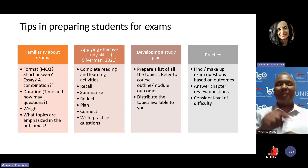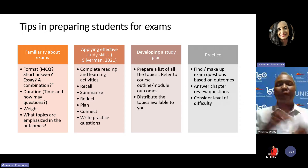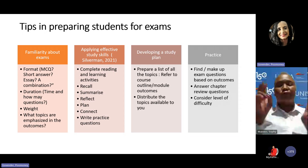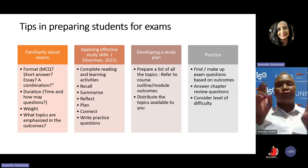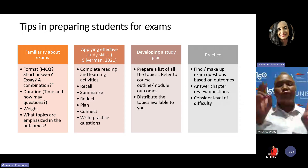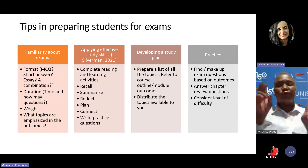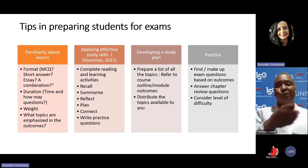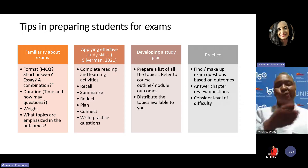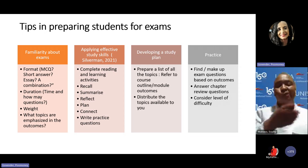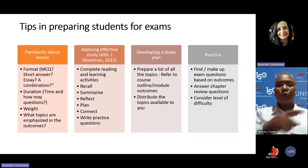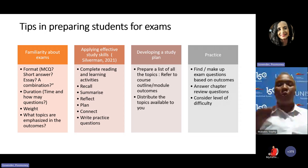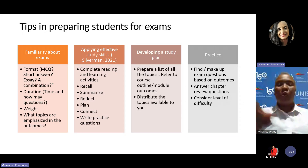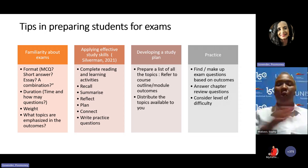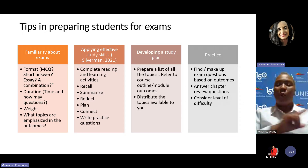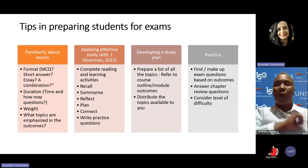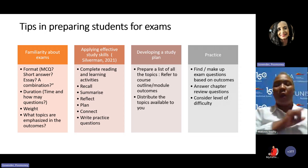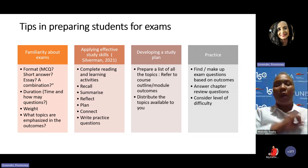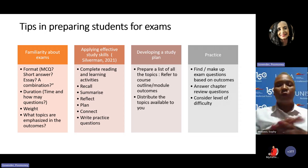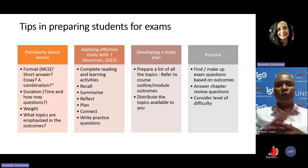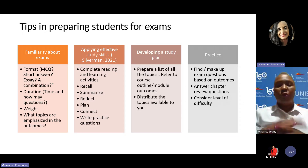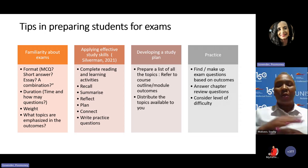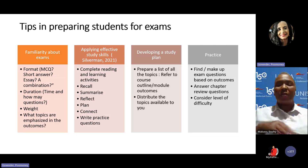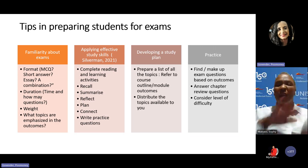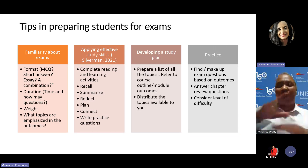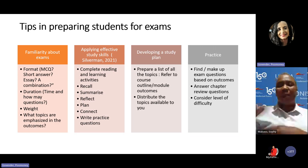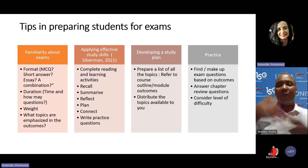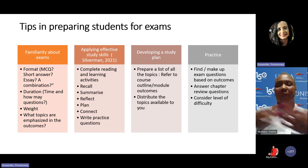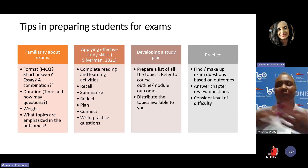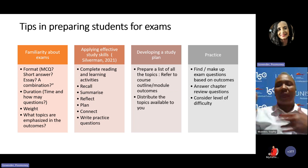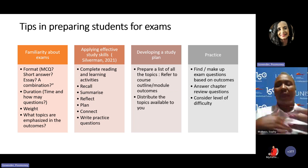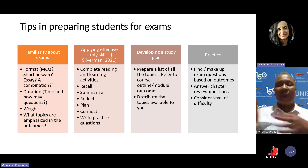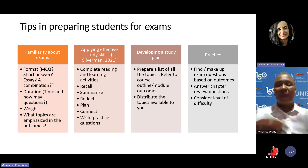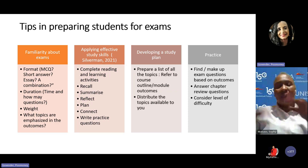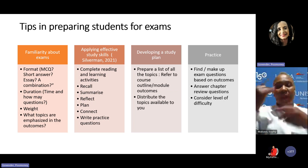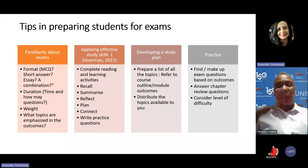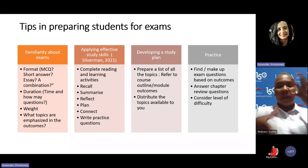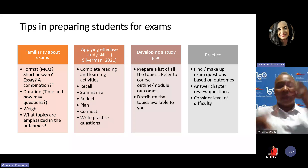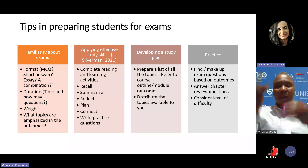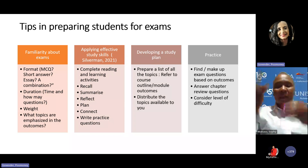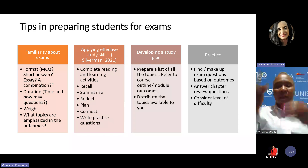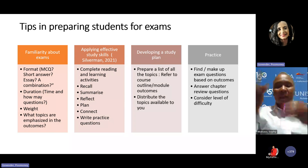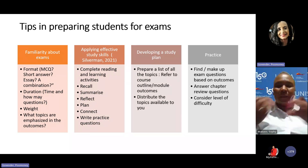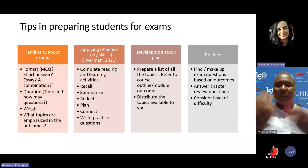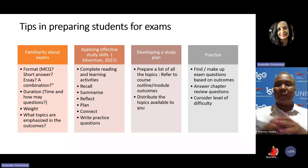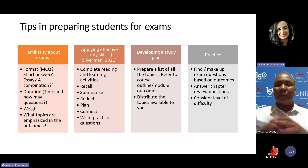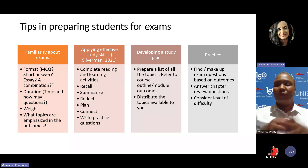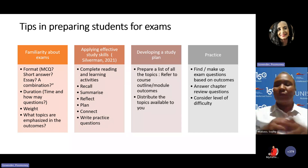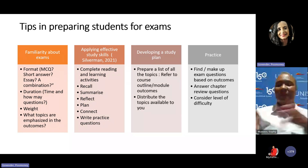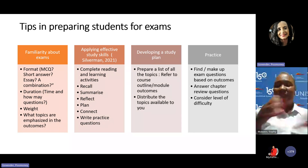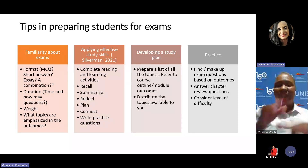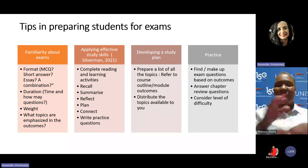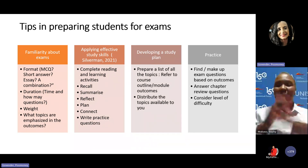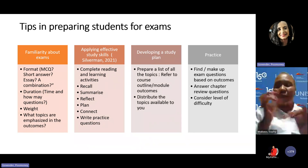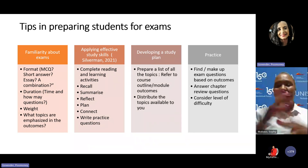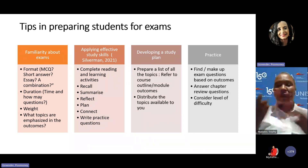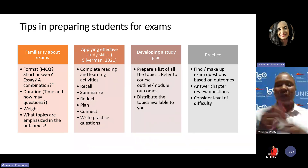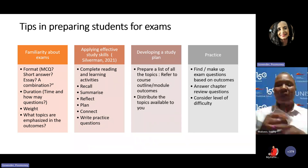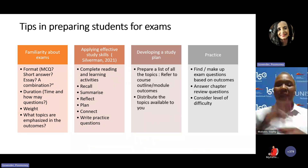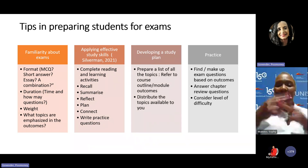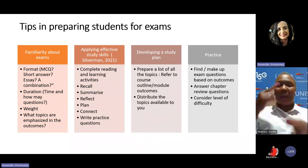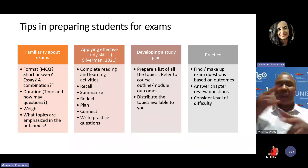to you so that you do not leave any learning units untouched. The final point is